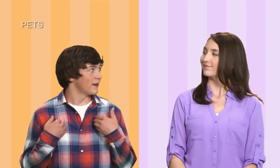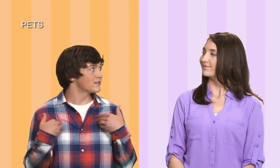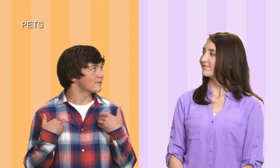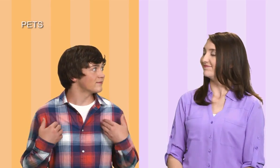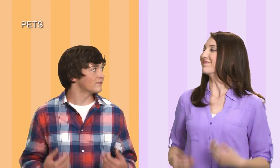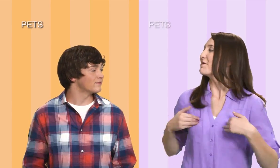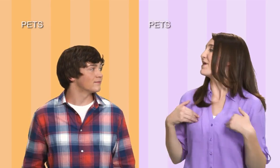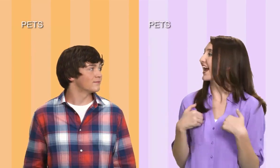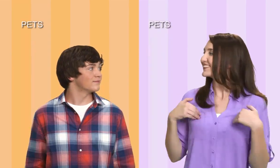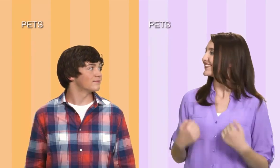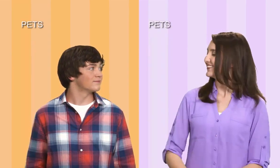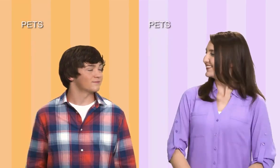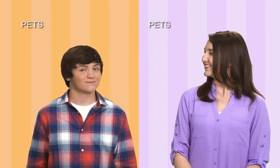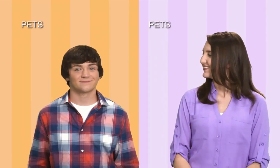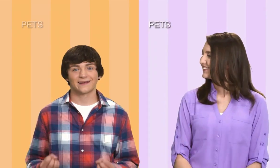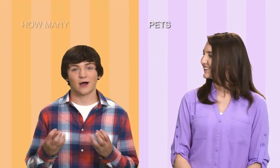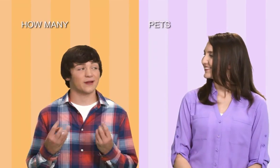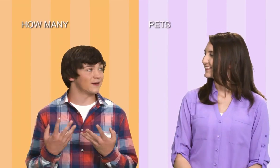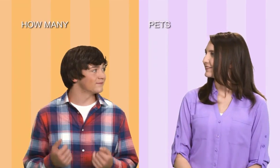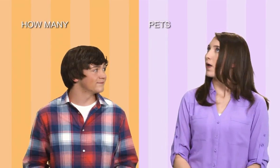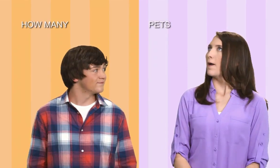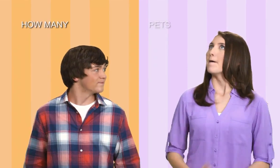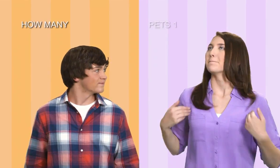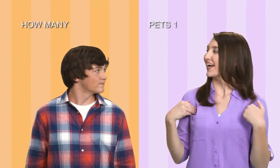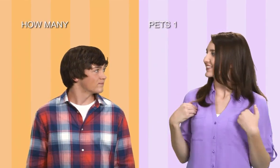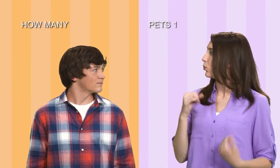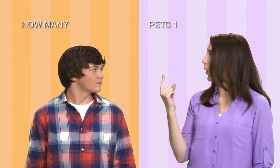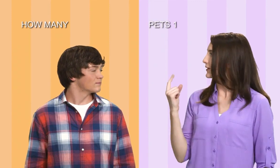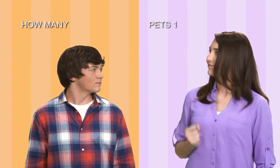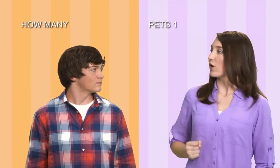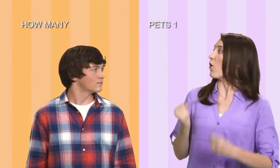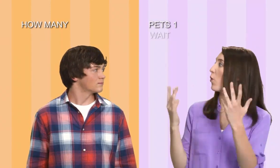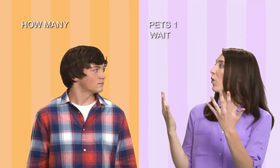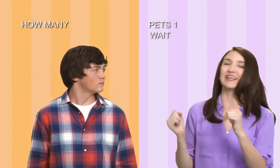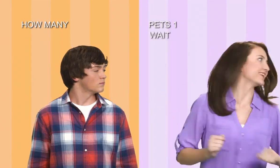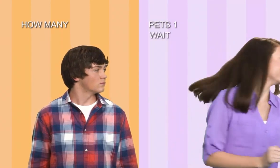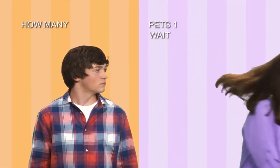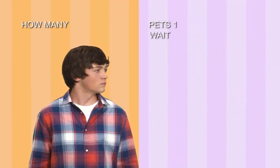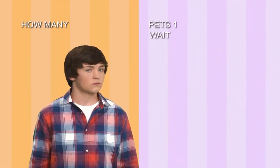Pets? Pets. How many? Pets, 1. Wait.